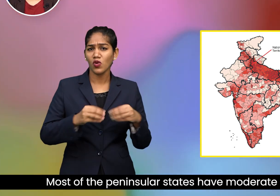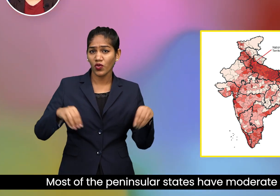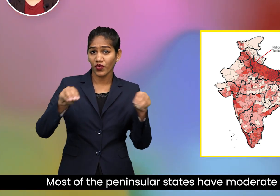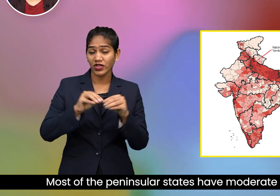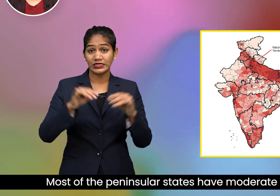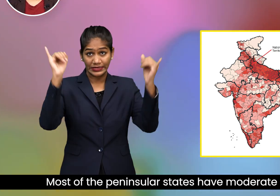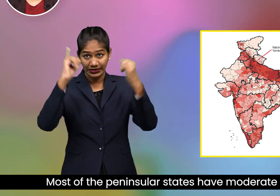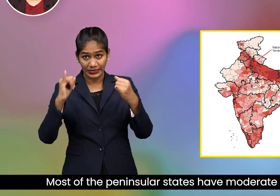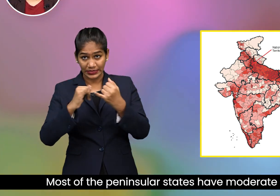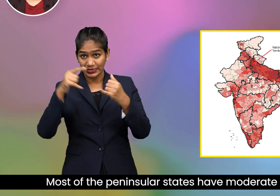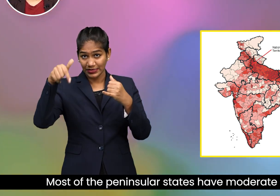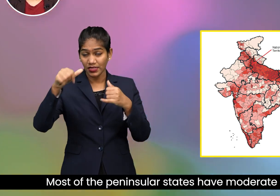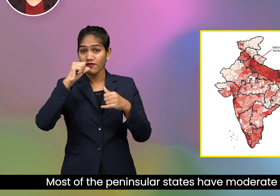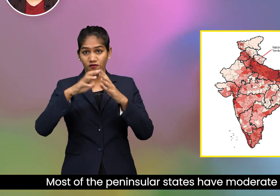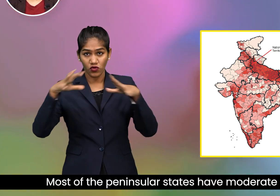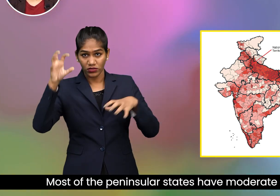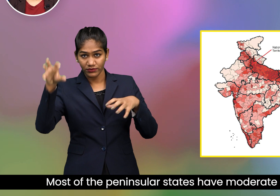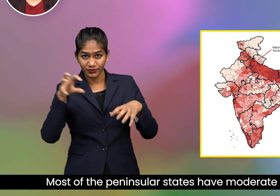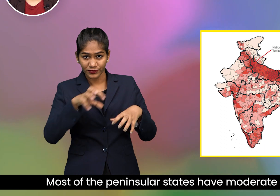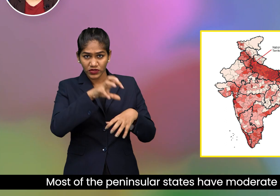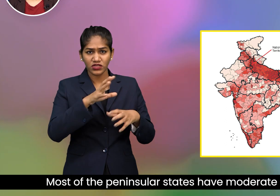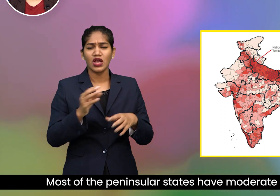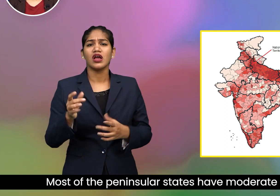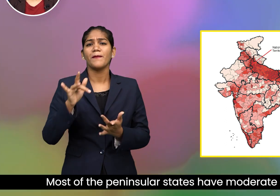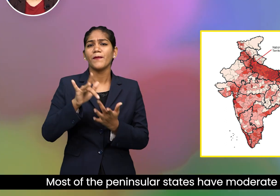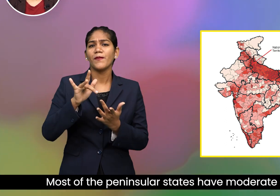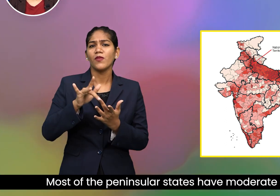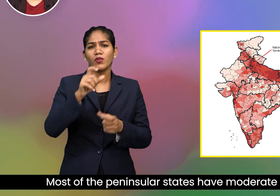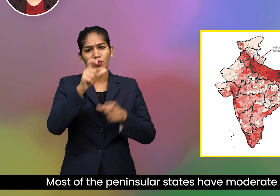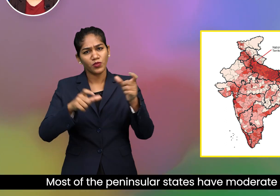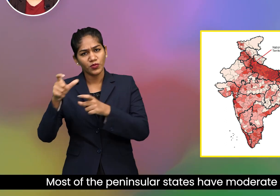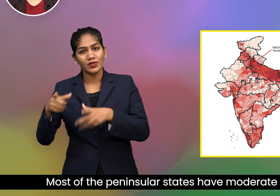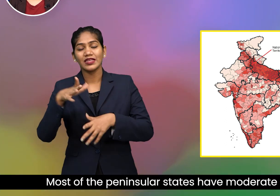Most of the peninsula states have moderate population densities.